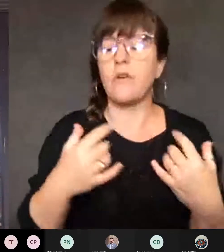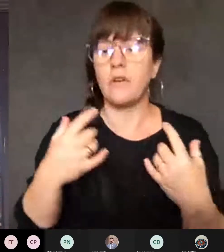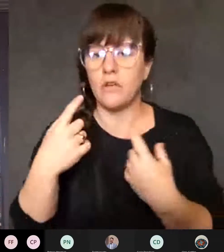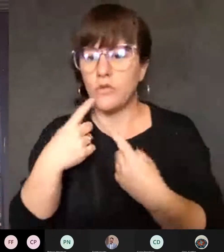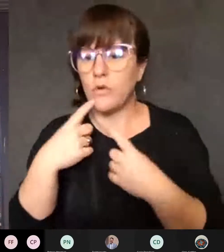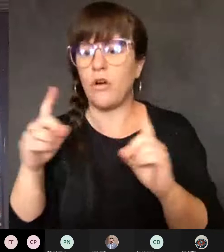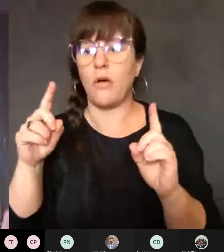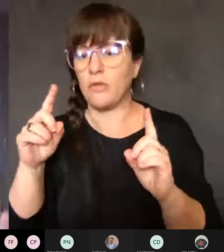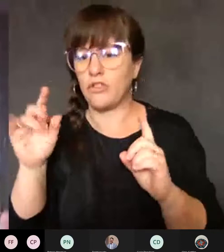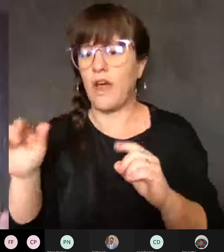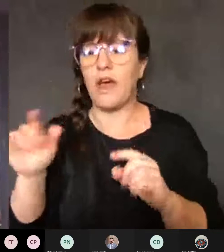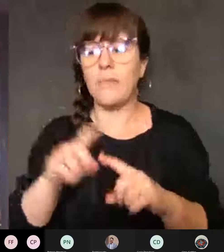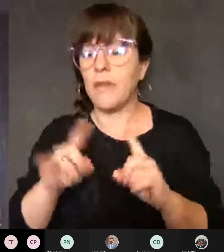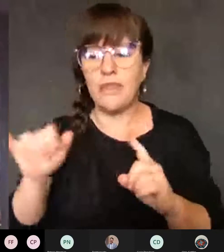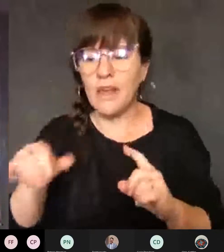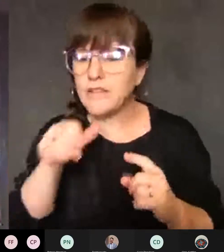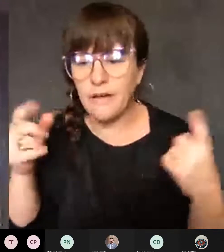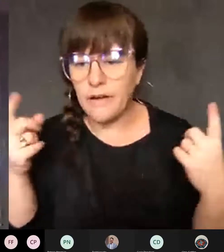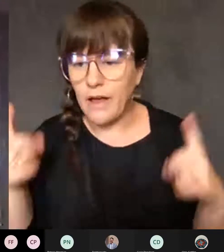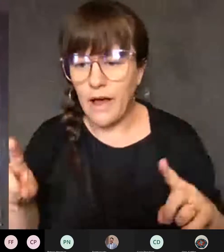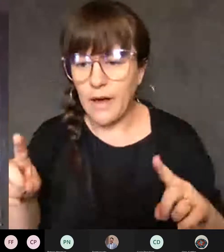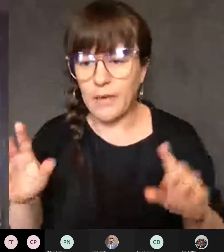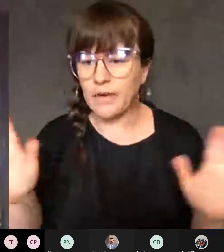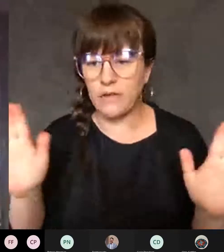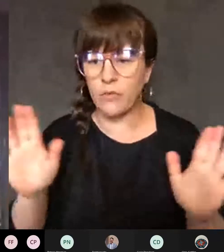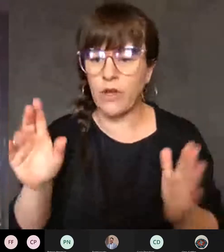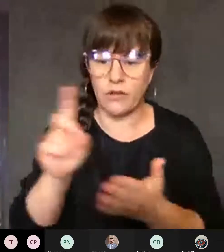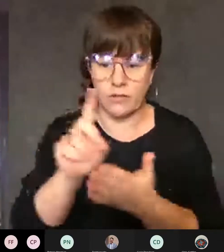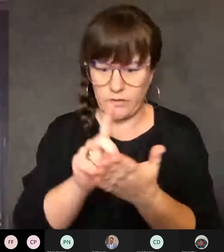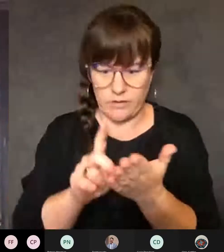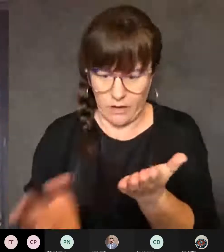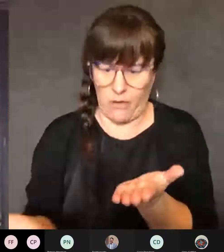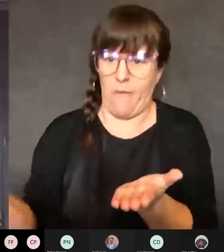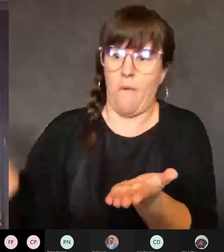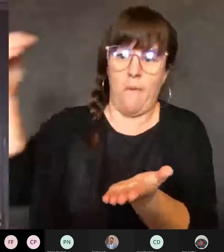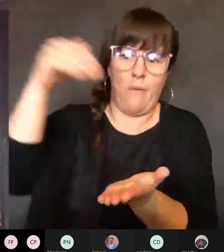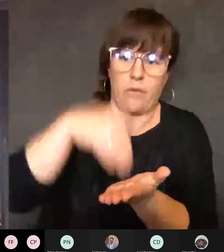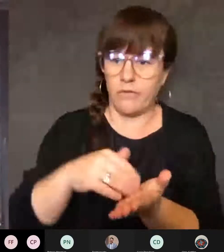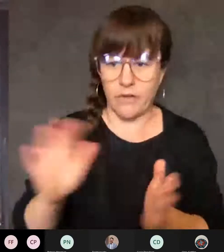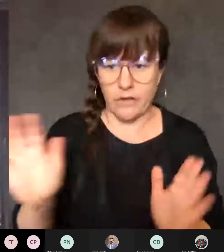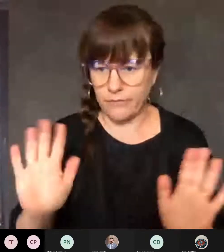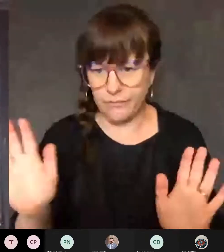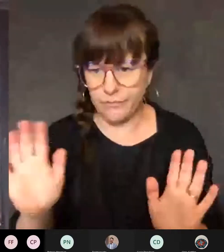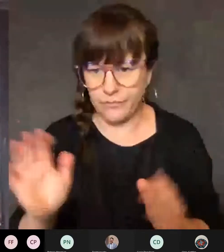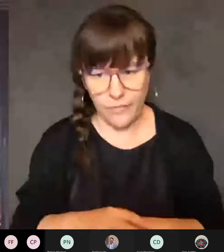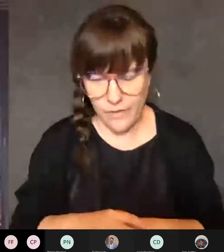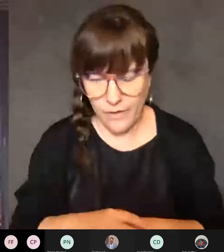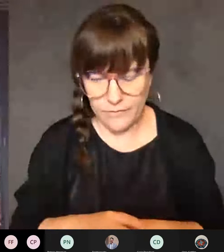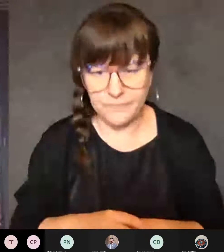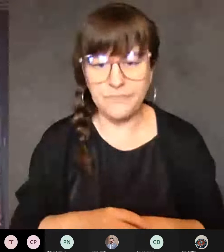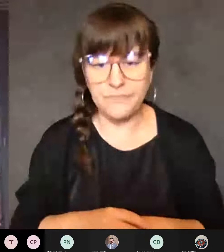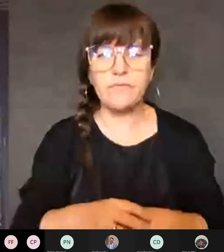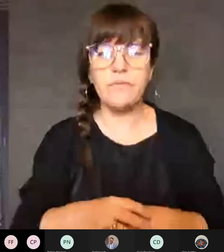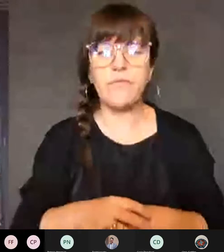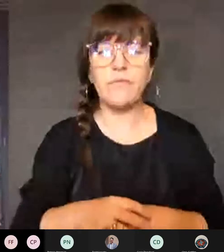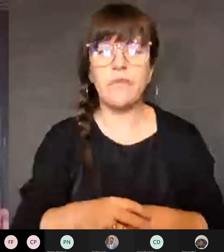happen. So there are a lot of process problems that we're only going to fix essentially by starting